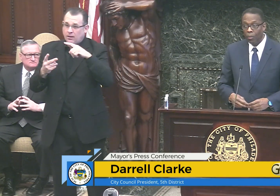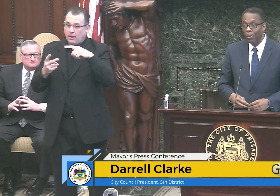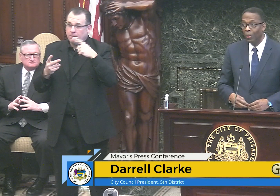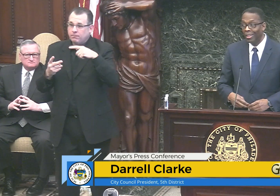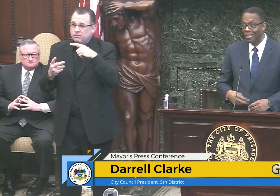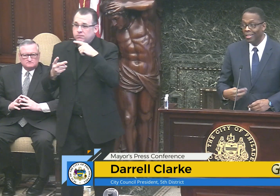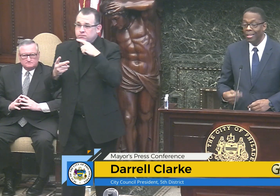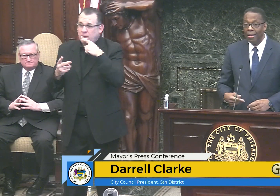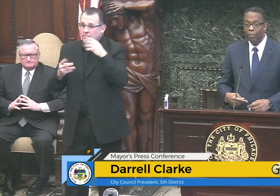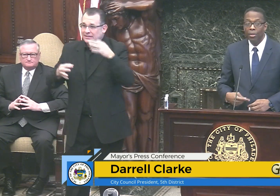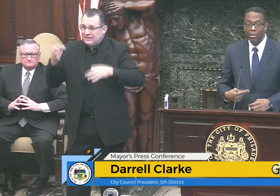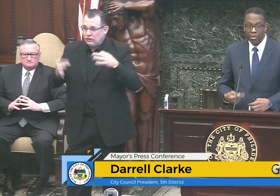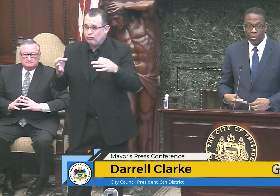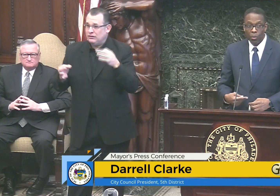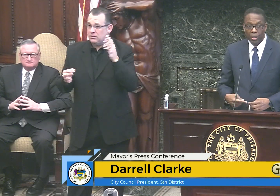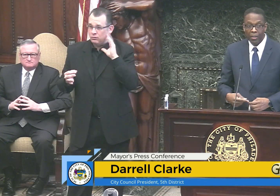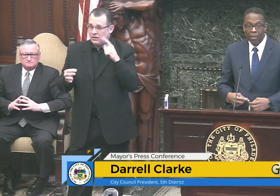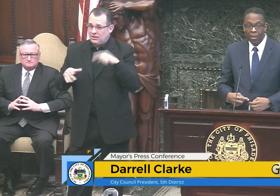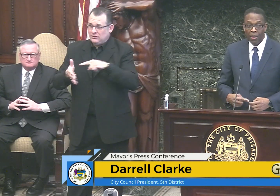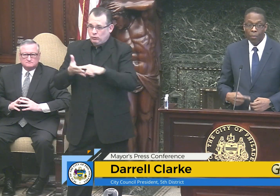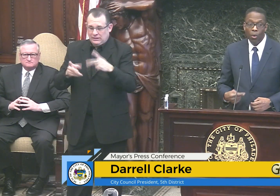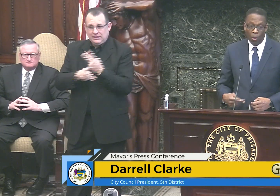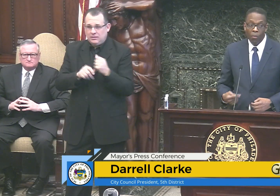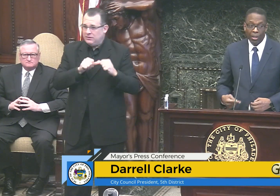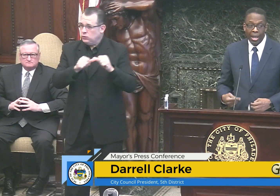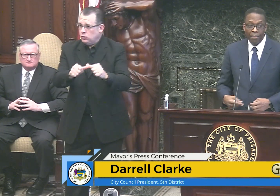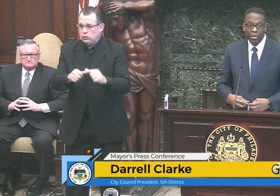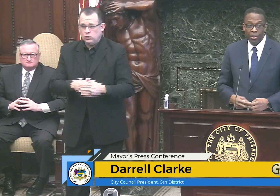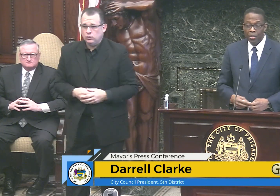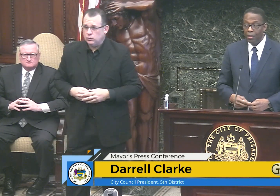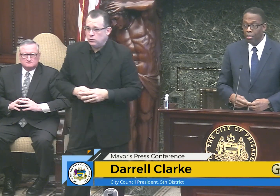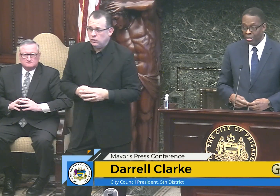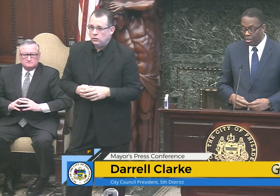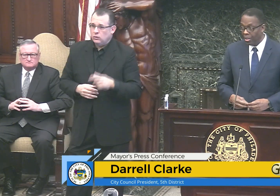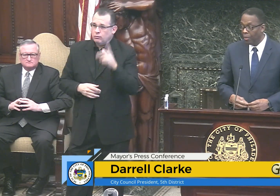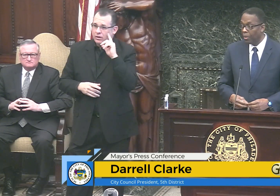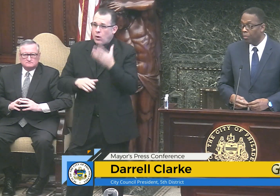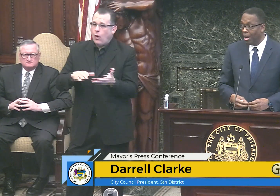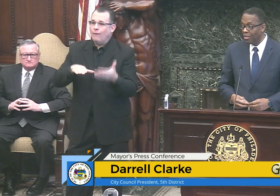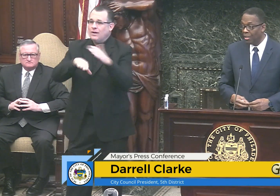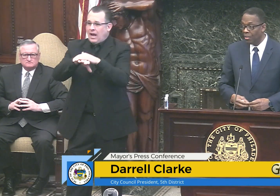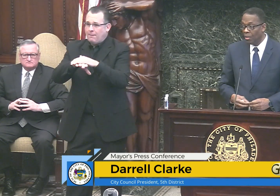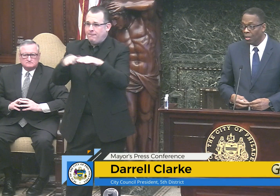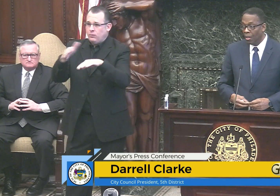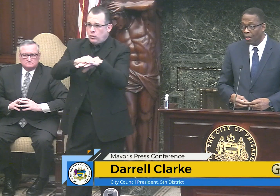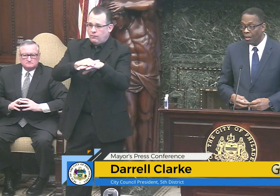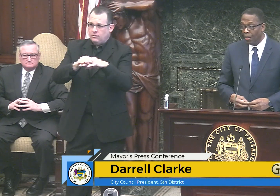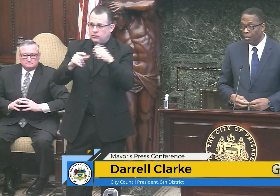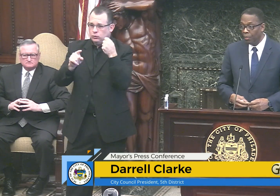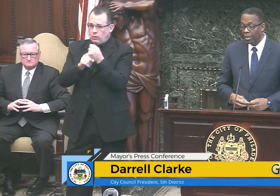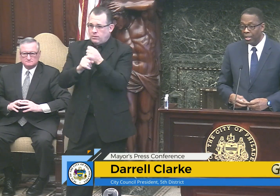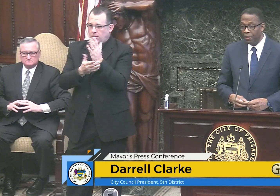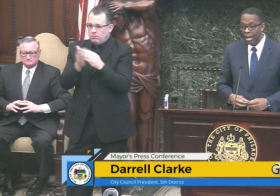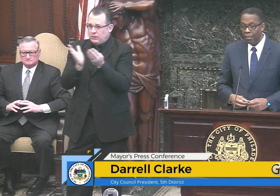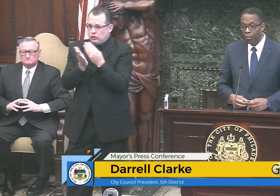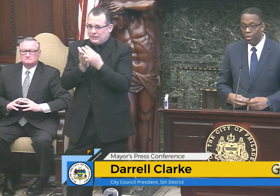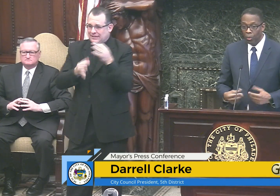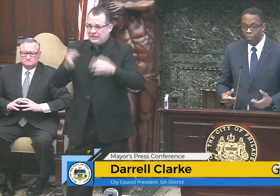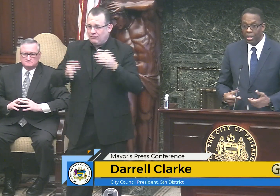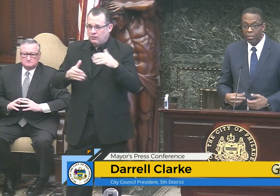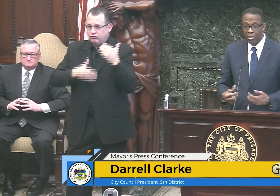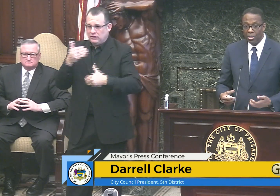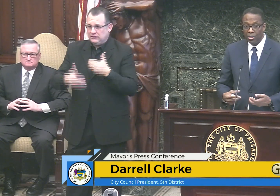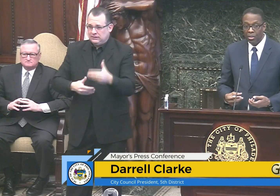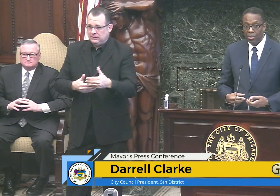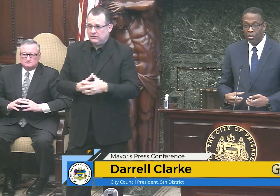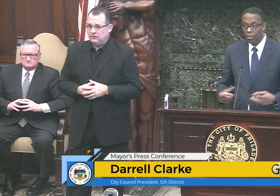week, we will extend that for an additional week. It will overlap into the budget hearing process. We believe that we will